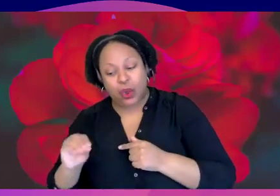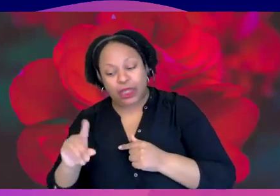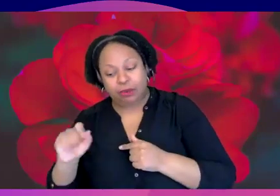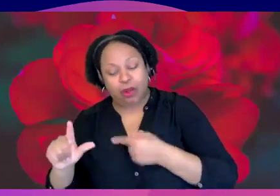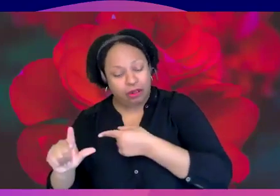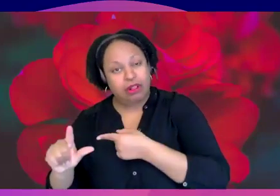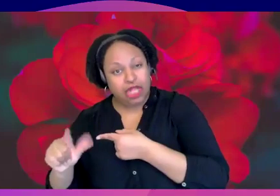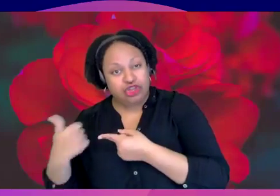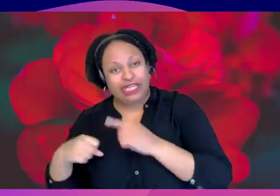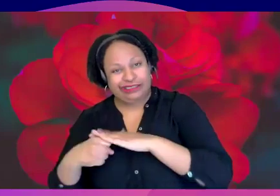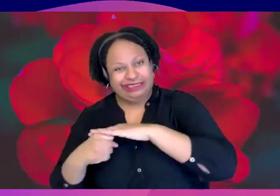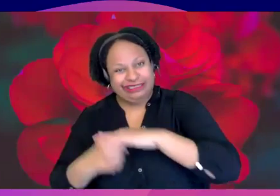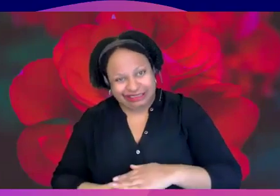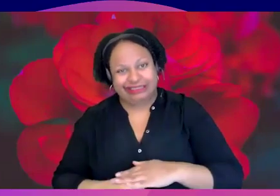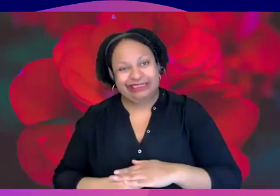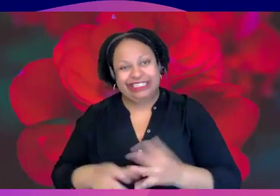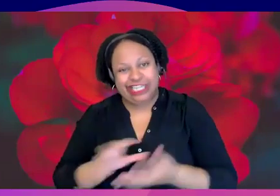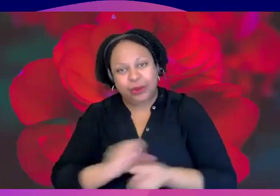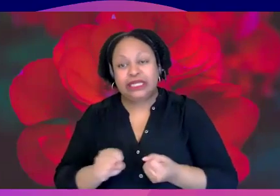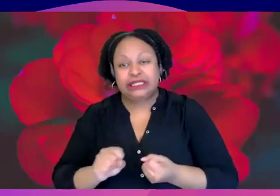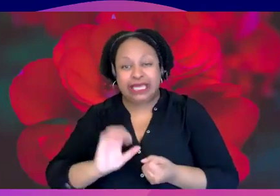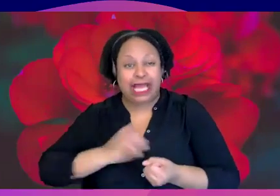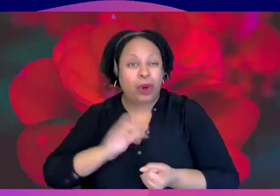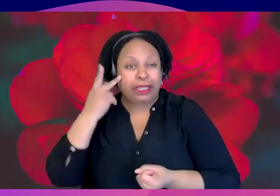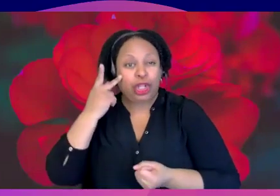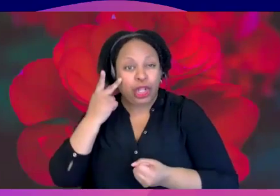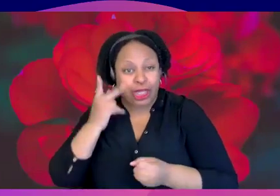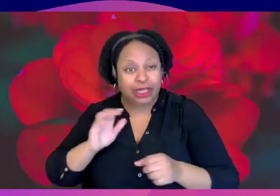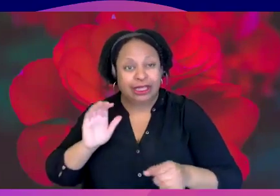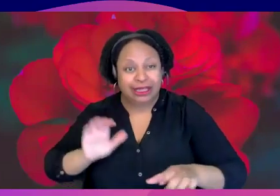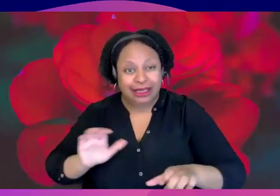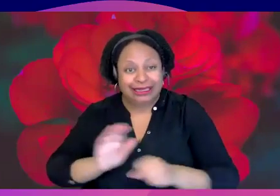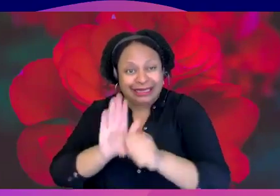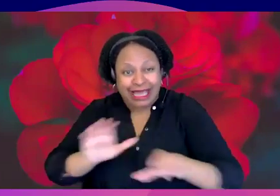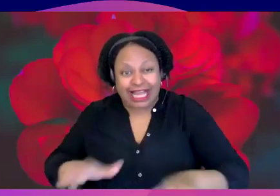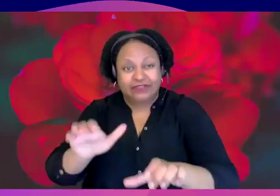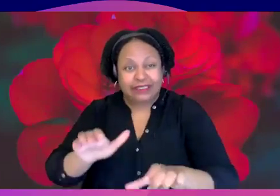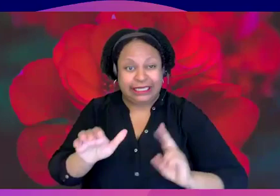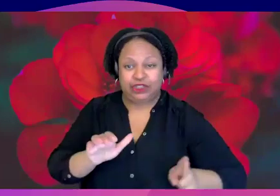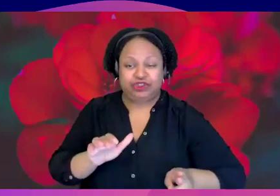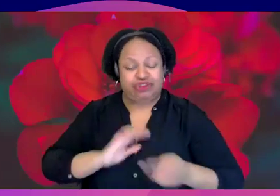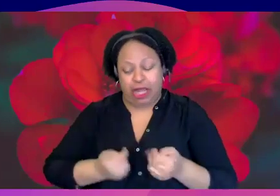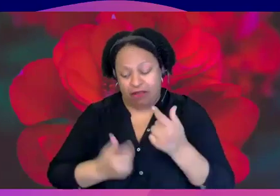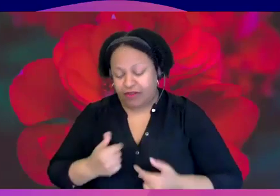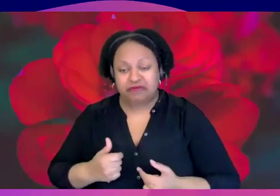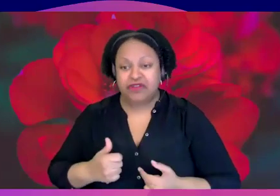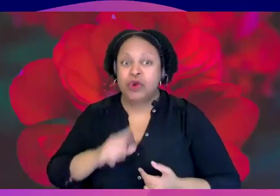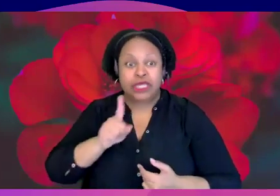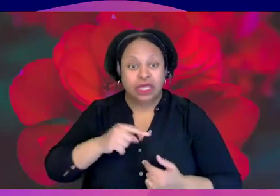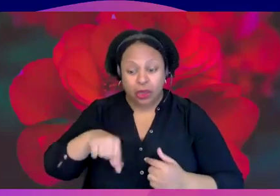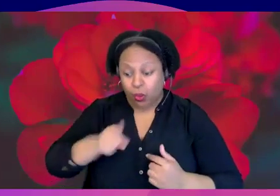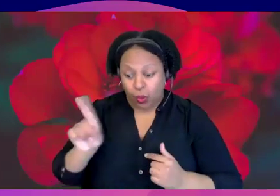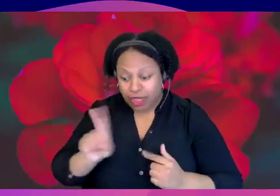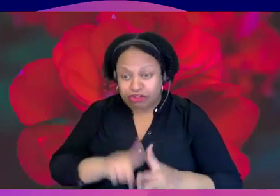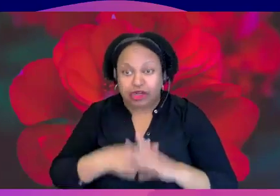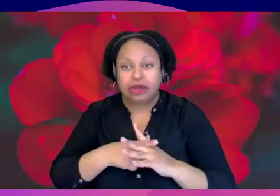eradicate our political and activist roots. We were born from a movement, volunteers, survivors, and we continue